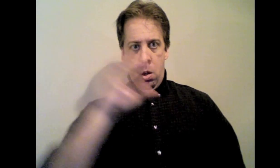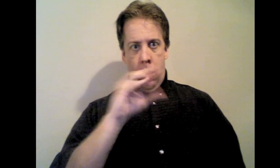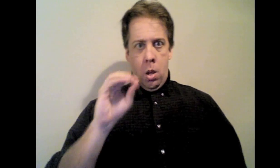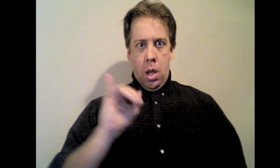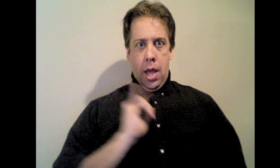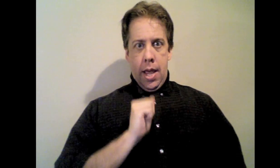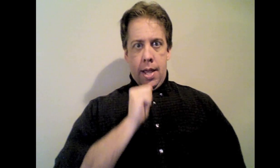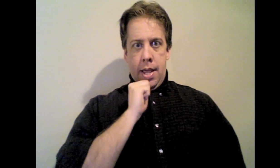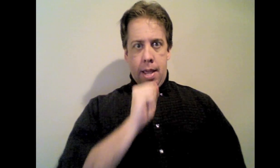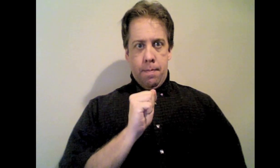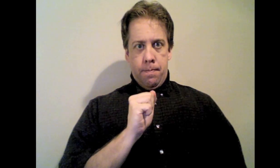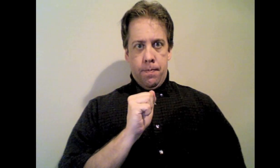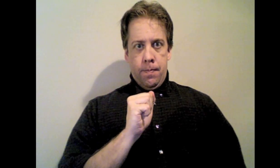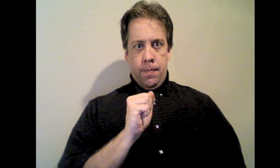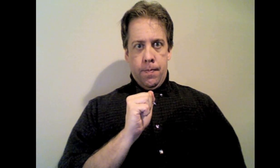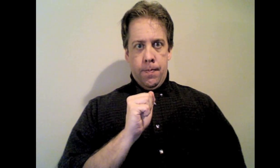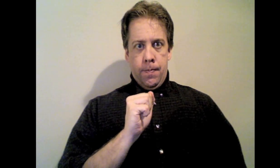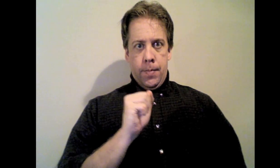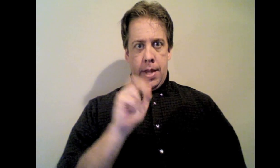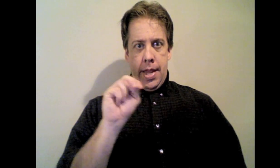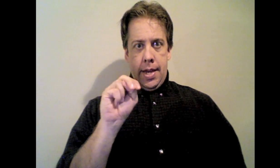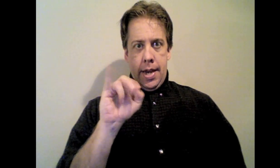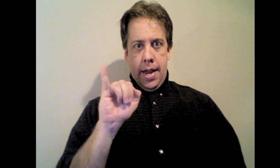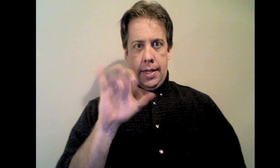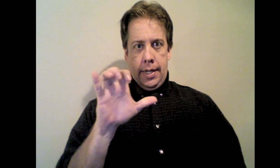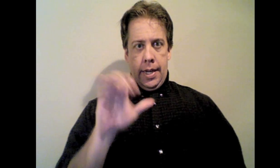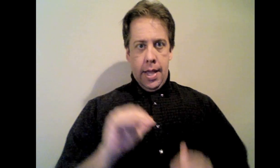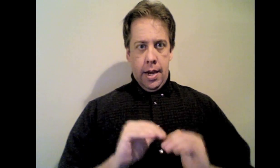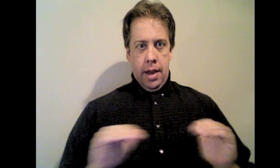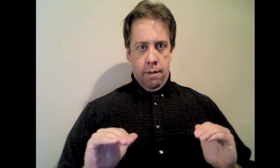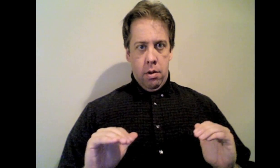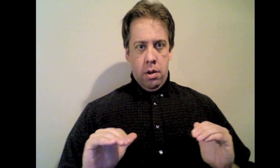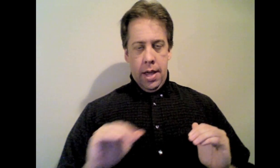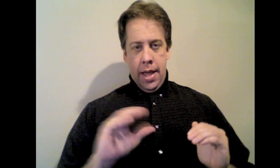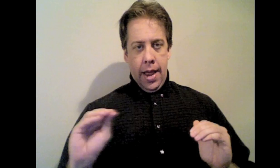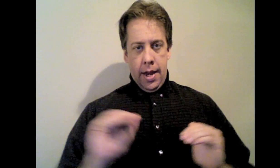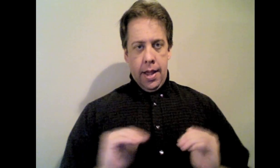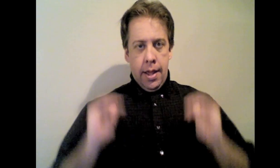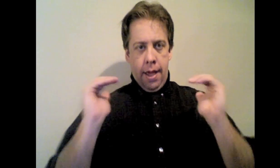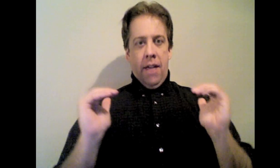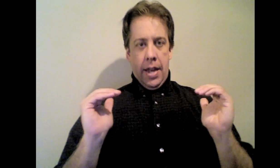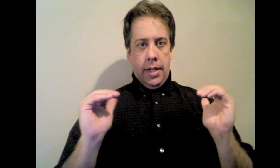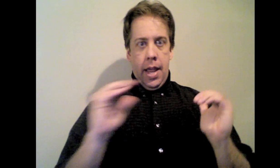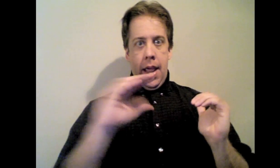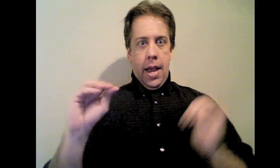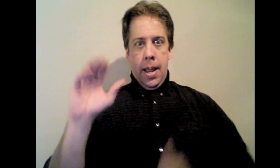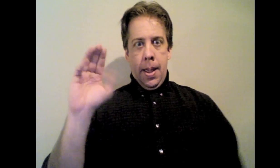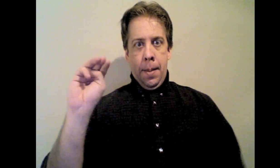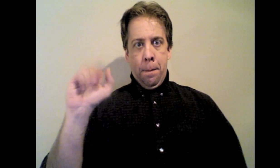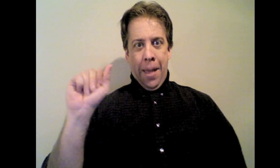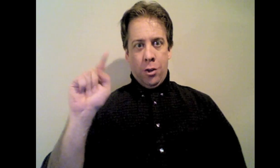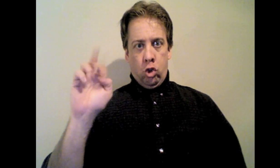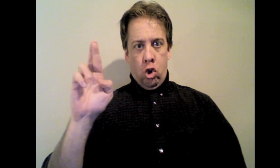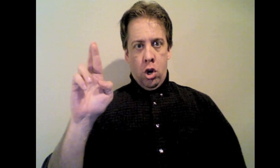6.0, and I am NIC, Advanced, and